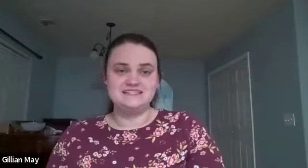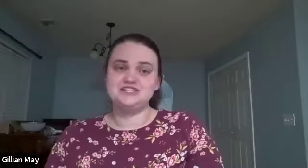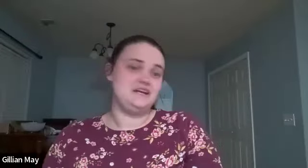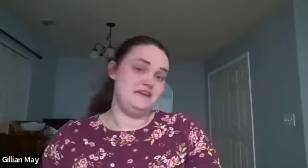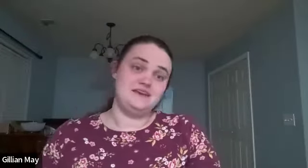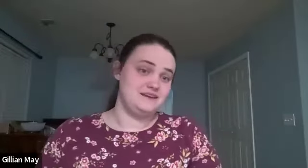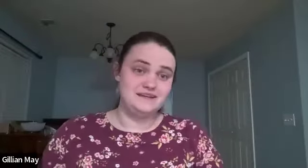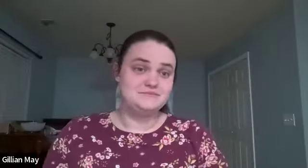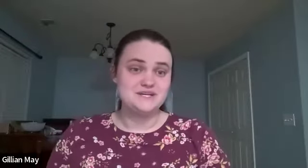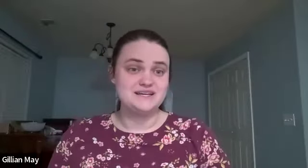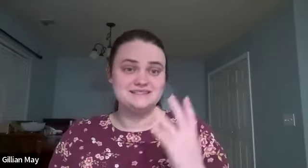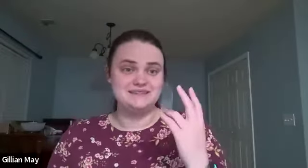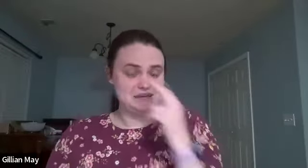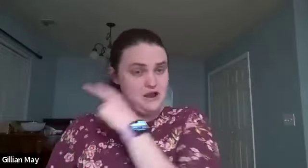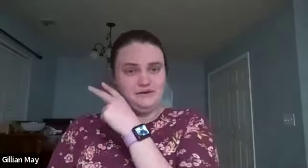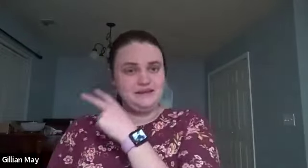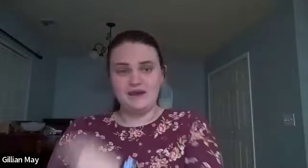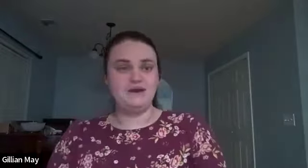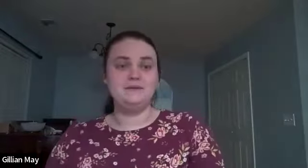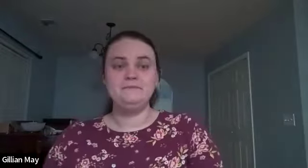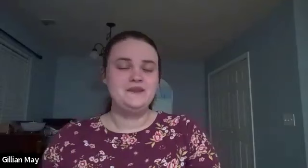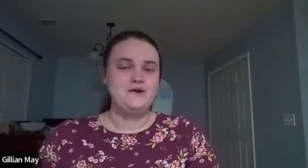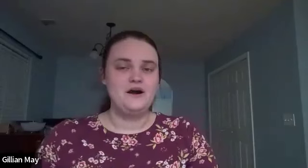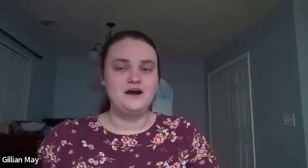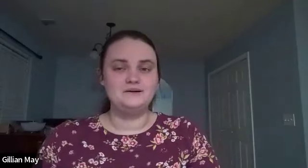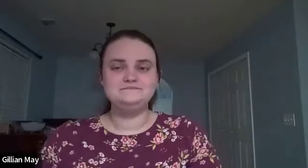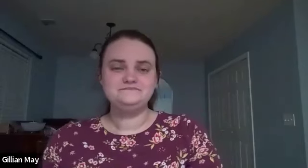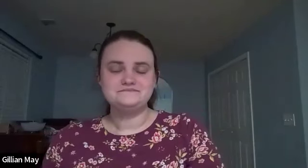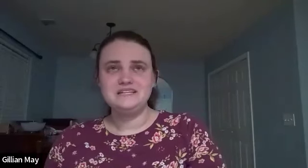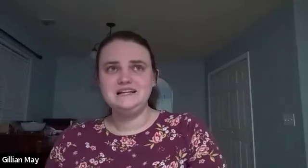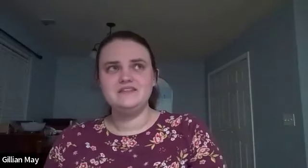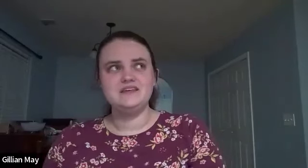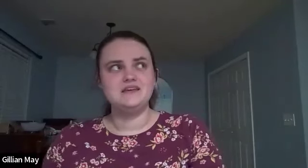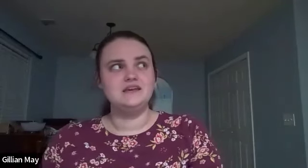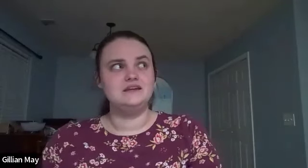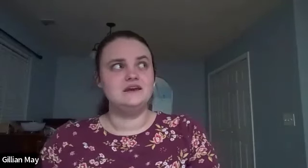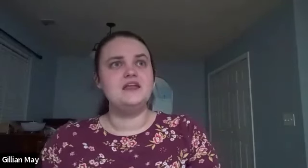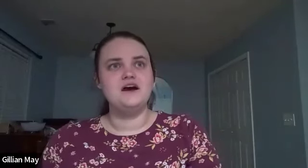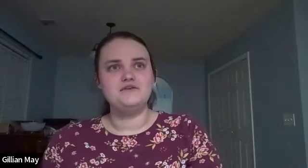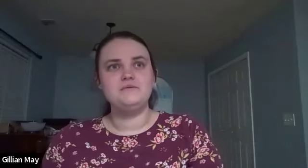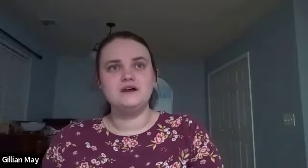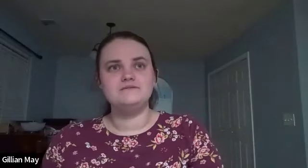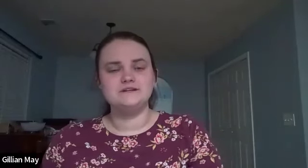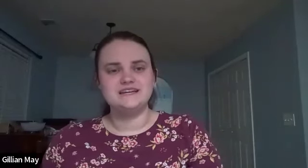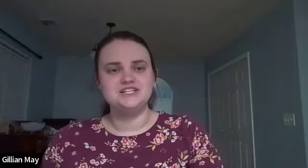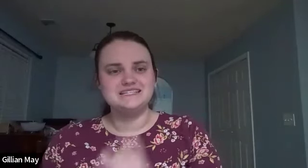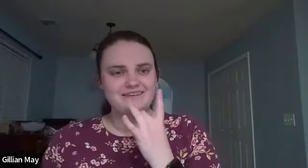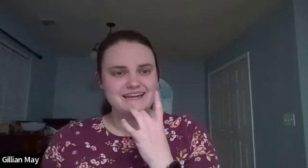attention and they can't get it because they are not looking that way. And then another one for attention is